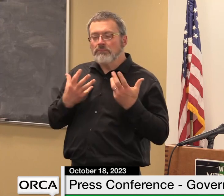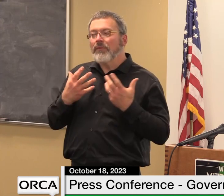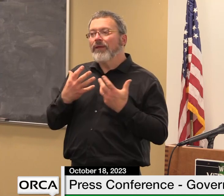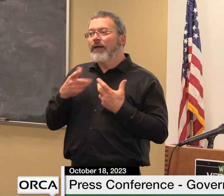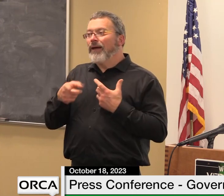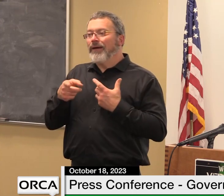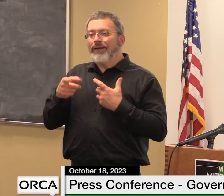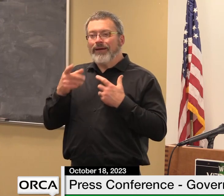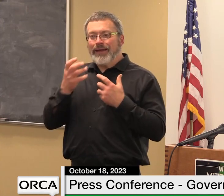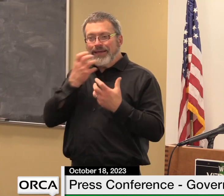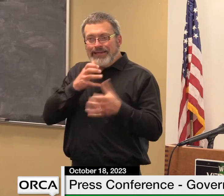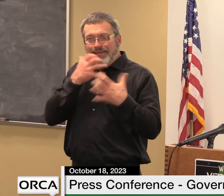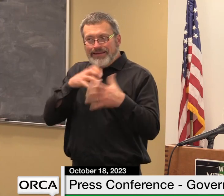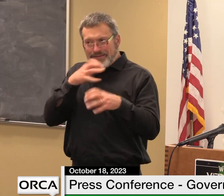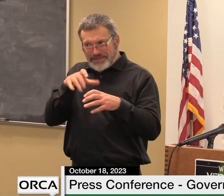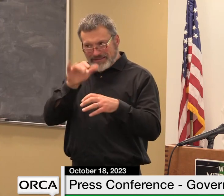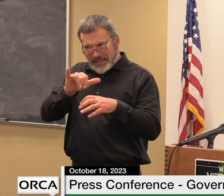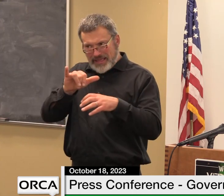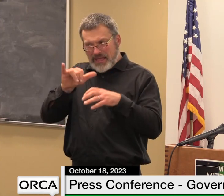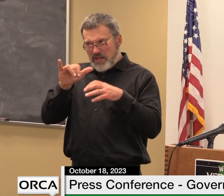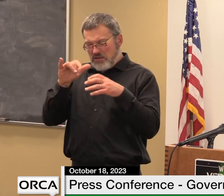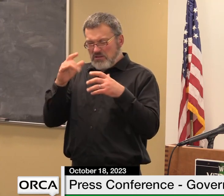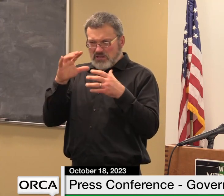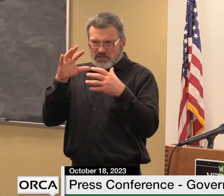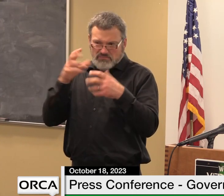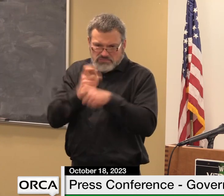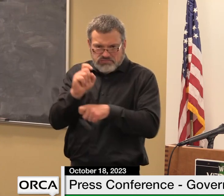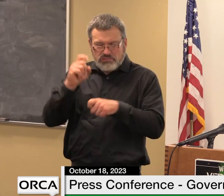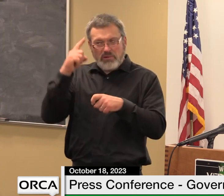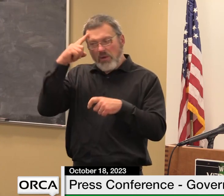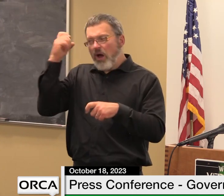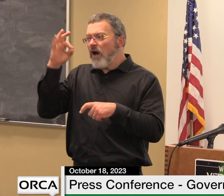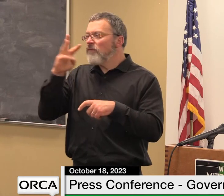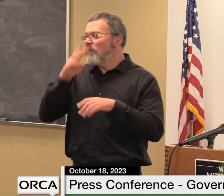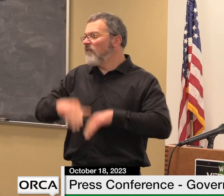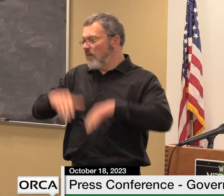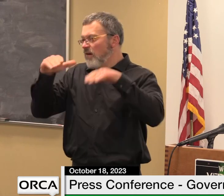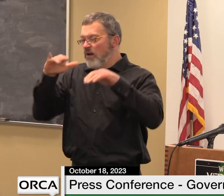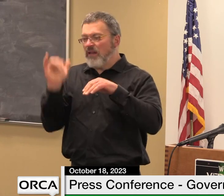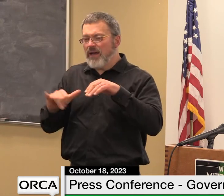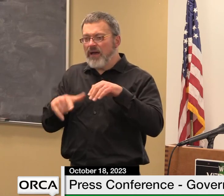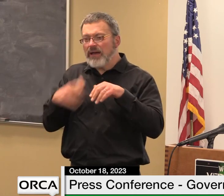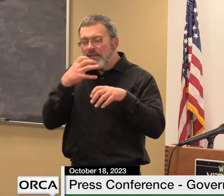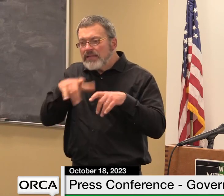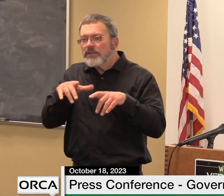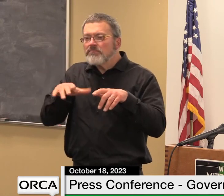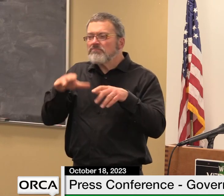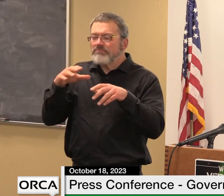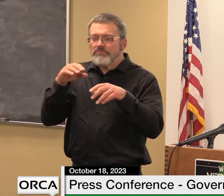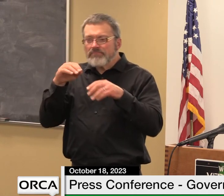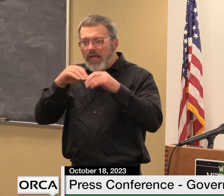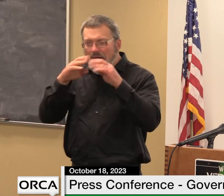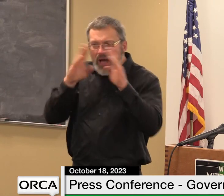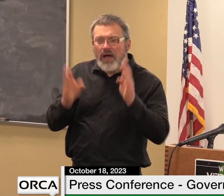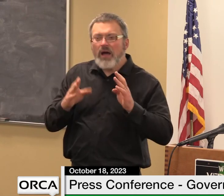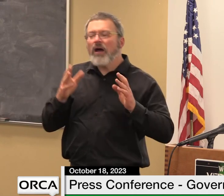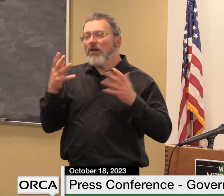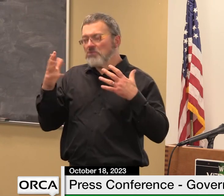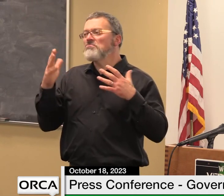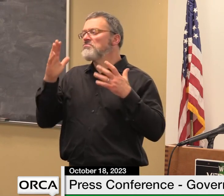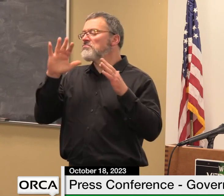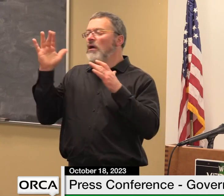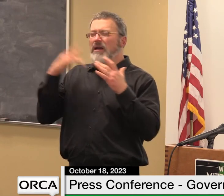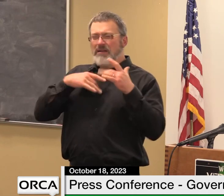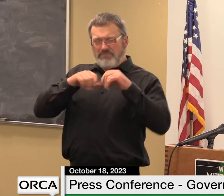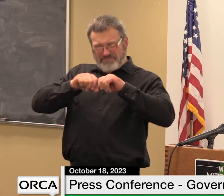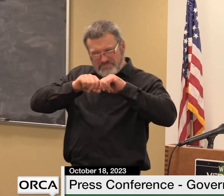damaged due to flooding. As we talked about previously, we reached out to about 1,000 people who had initially